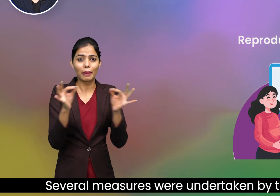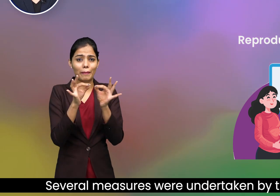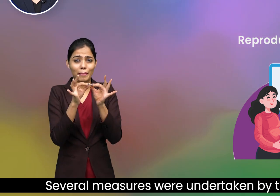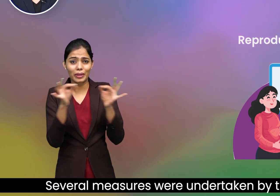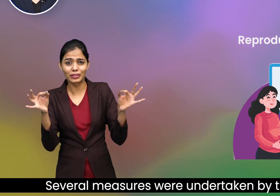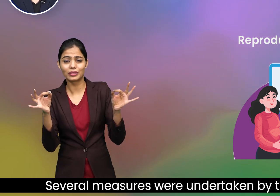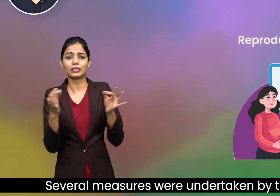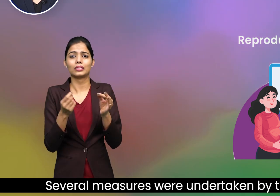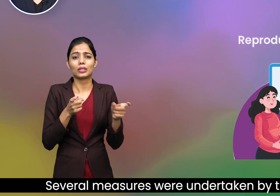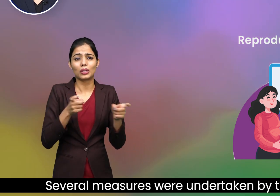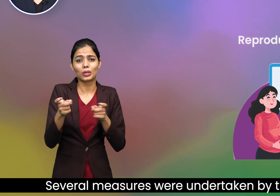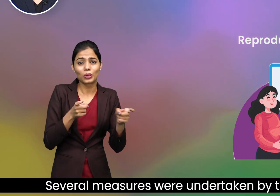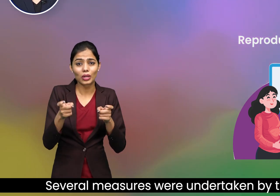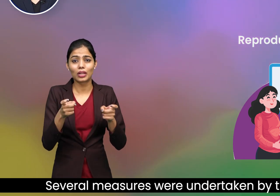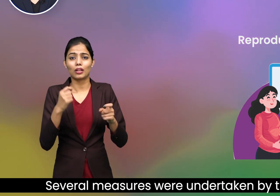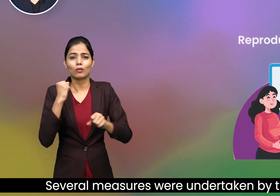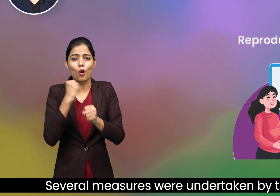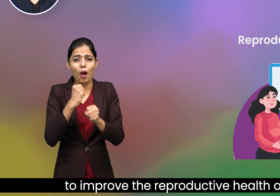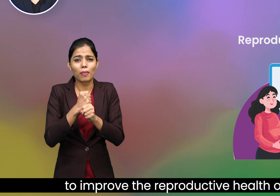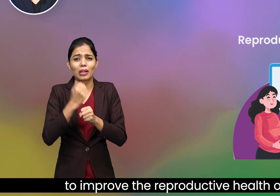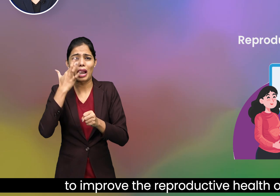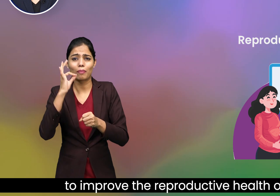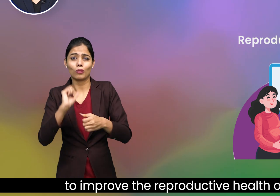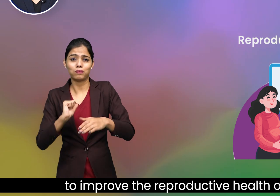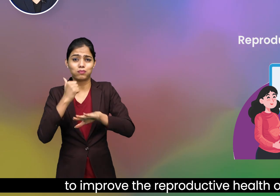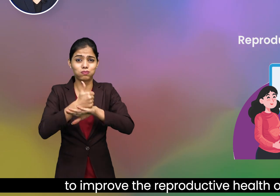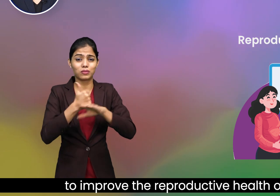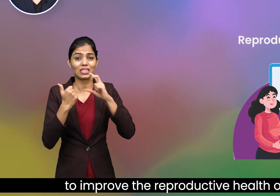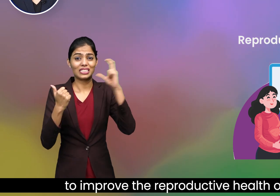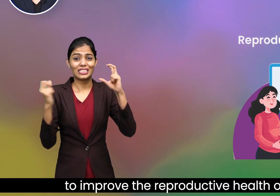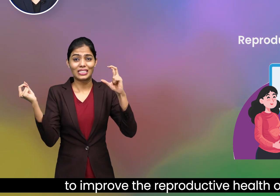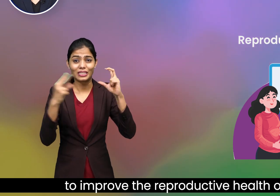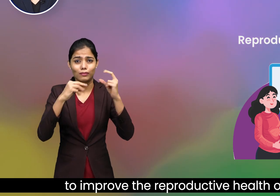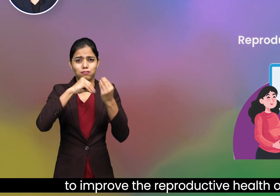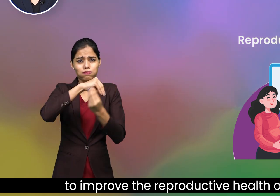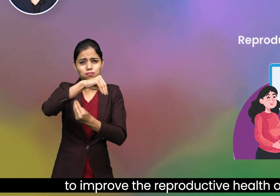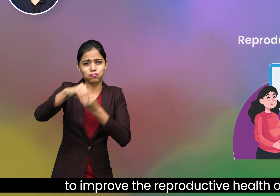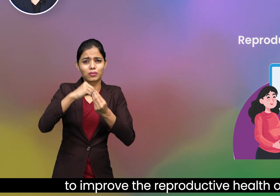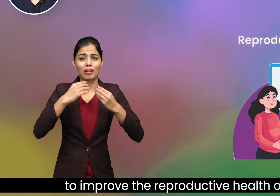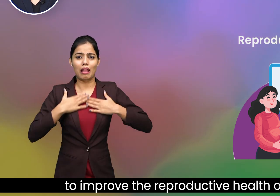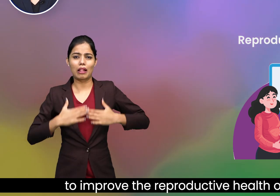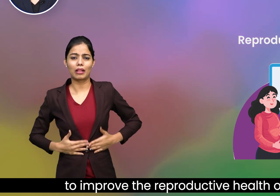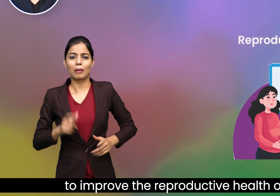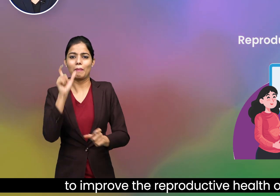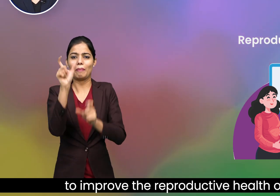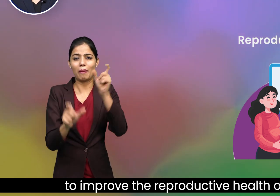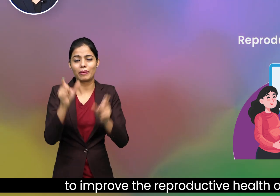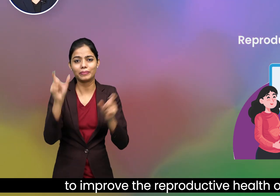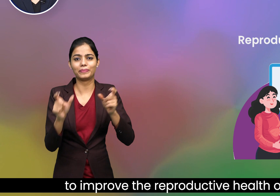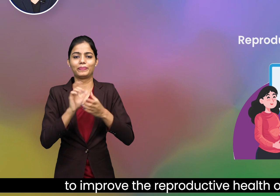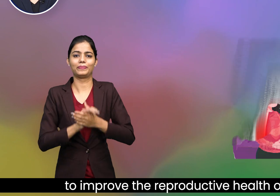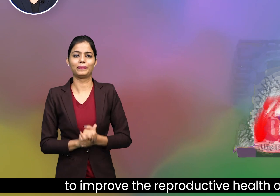Several measures were undertaken by the government to improve the reproductive health of the people.